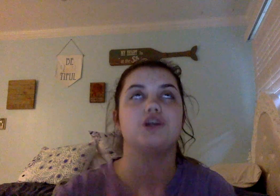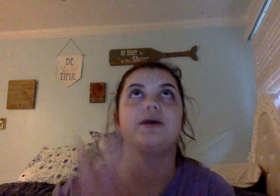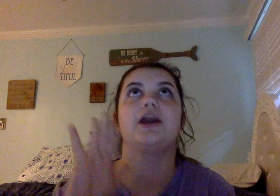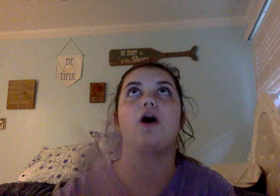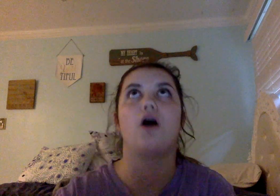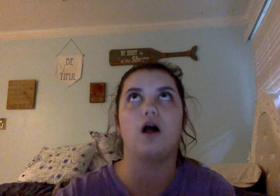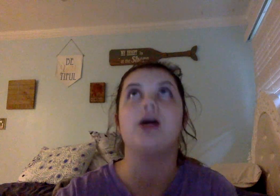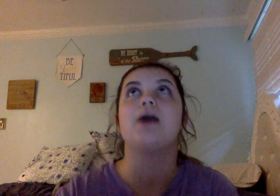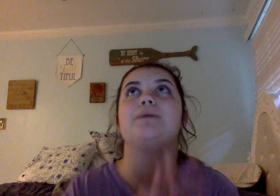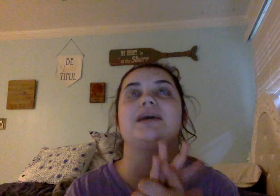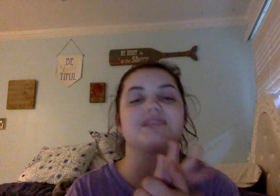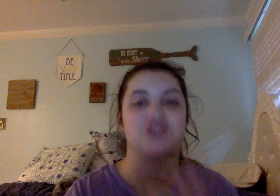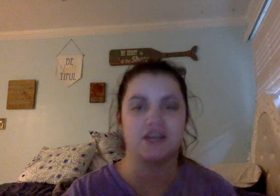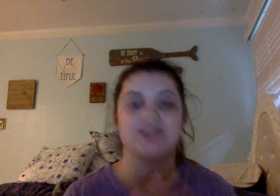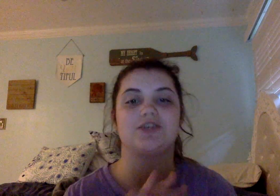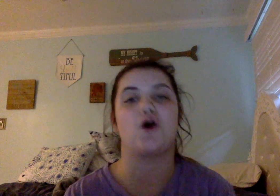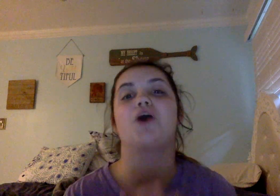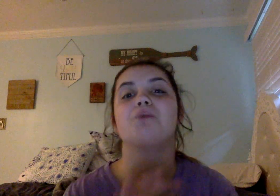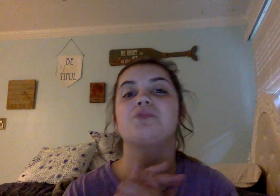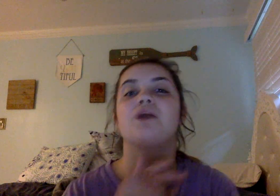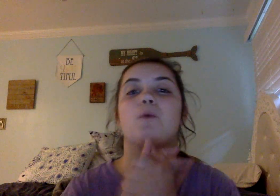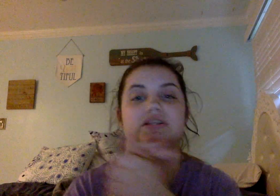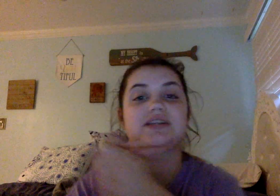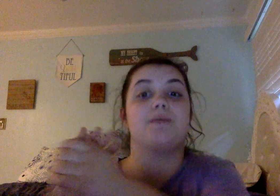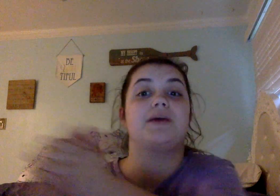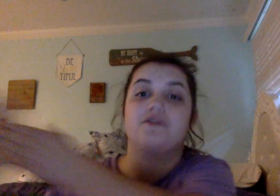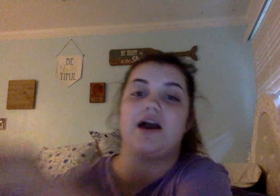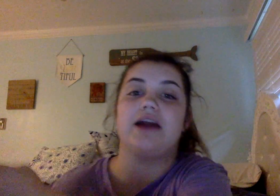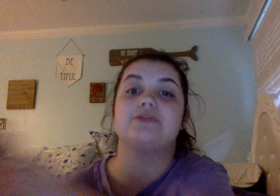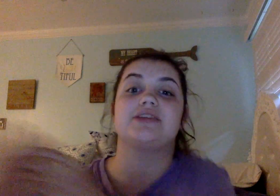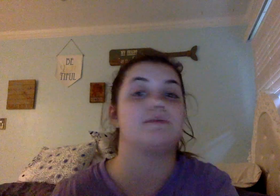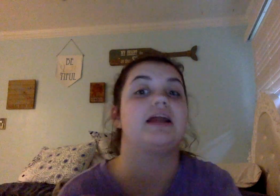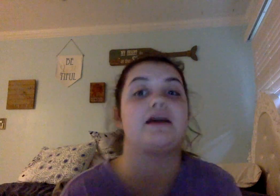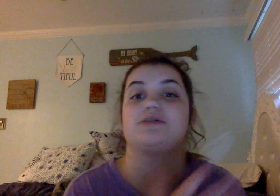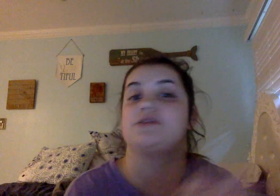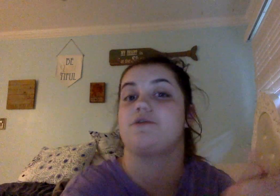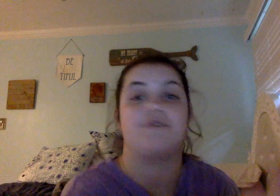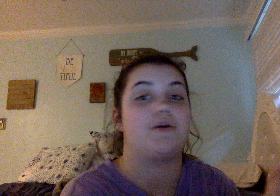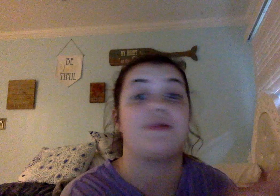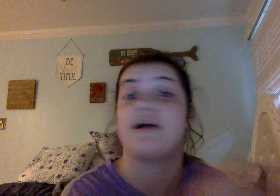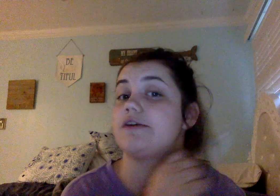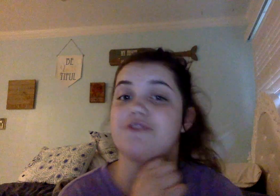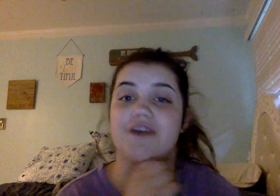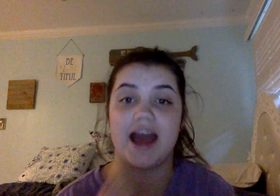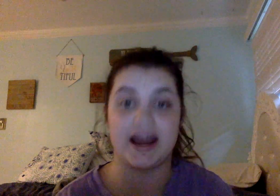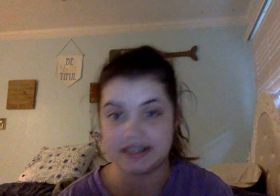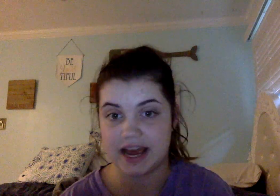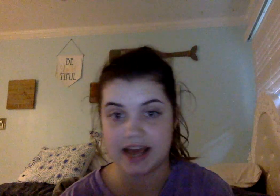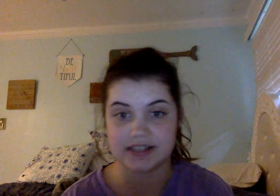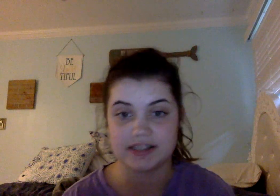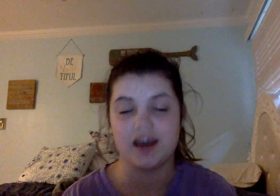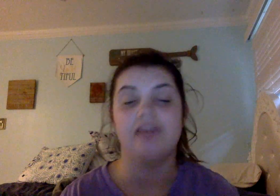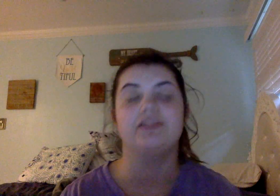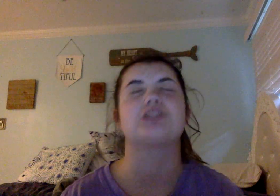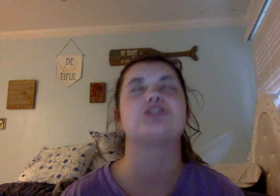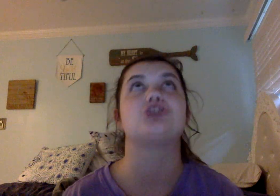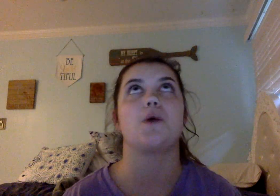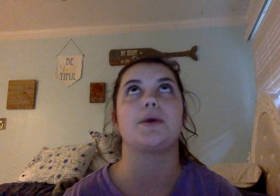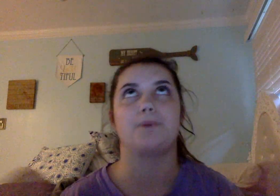it all, because the chances are what's going to be on the final is going to be like what's on the review, and that goes for any test. That's so